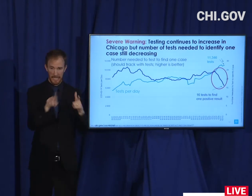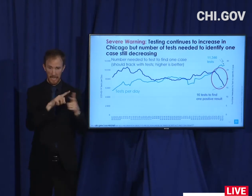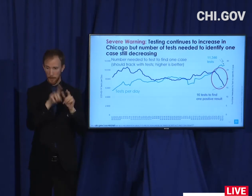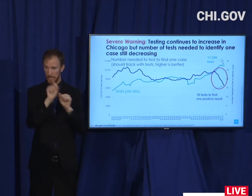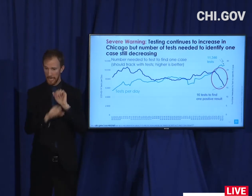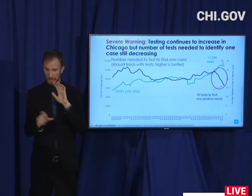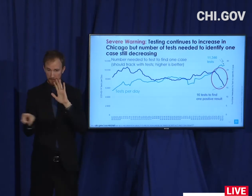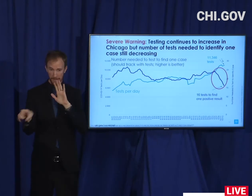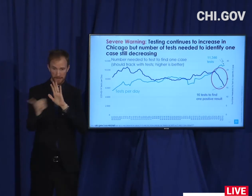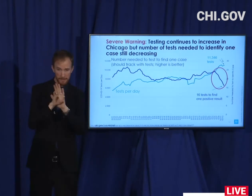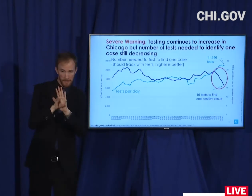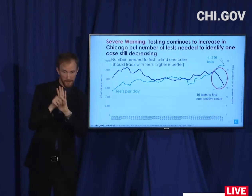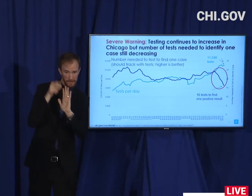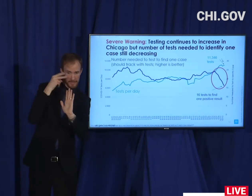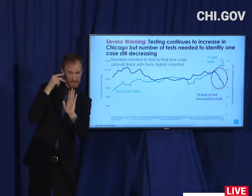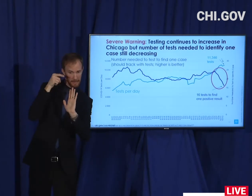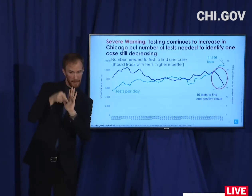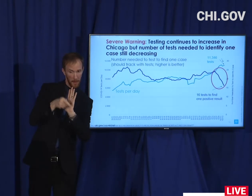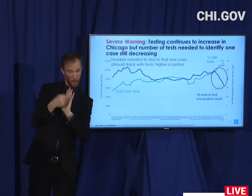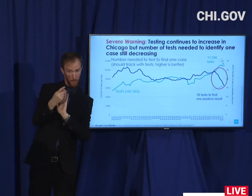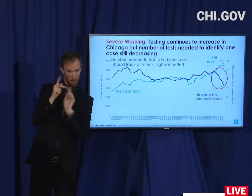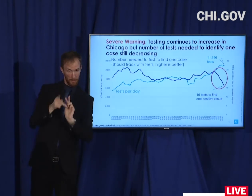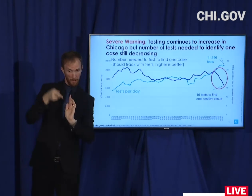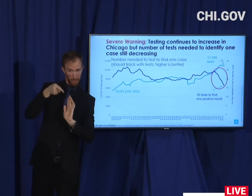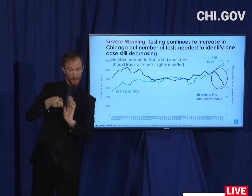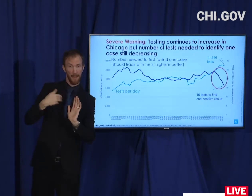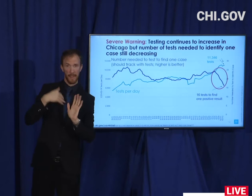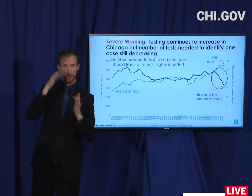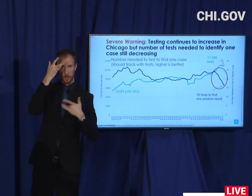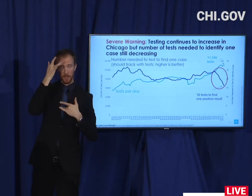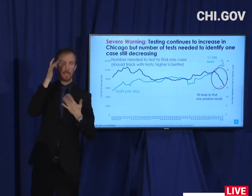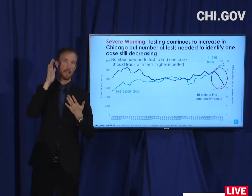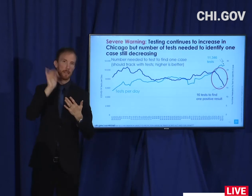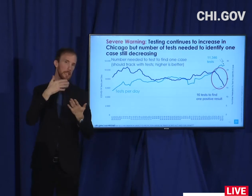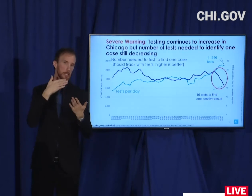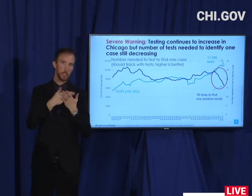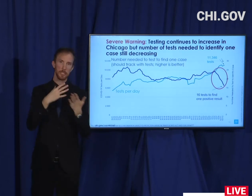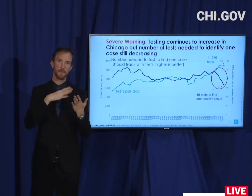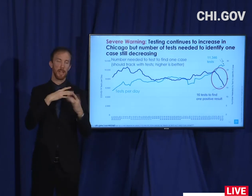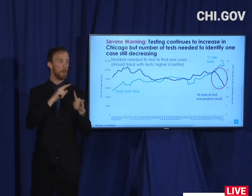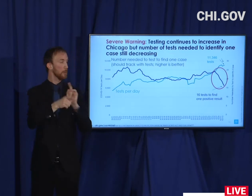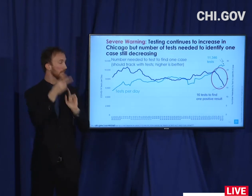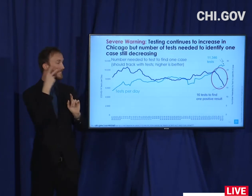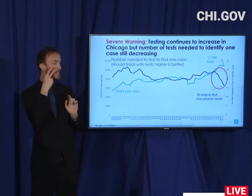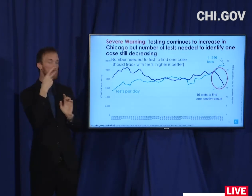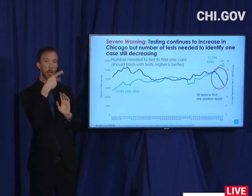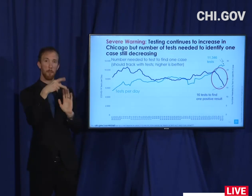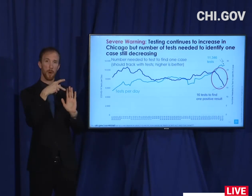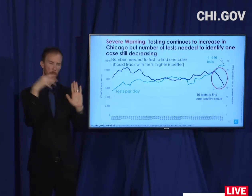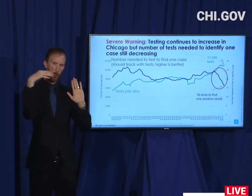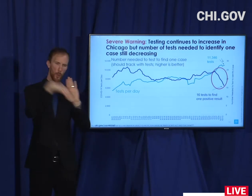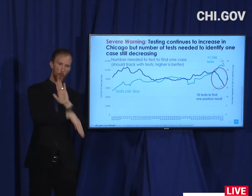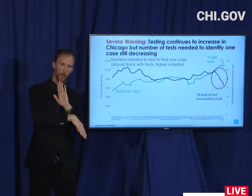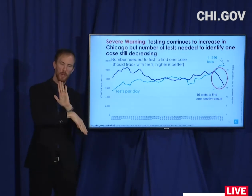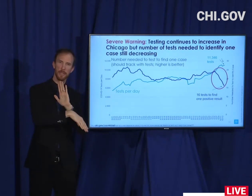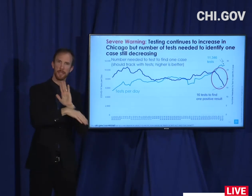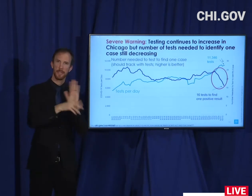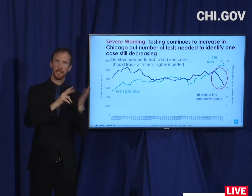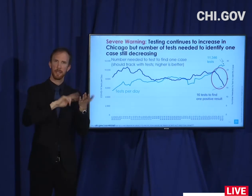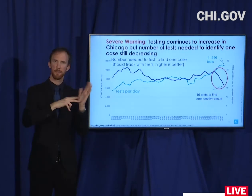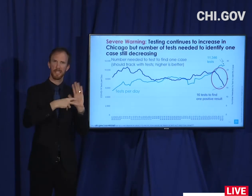good control. Where that purple line is dropping, and now we're at just 16 tests to find one positive